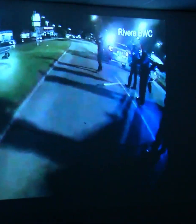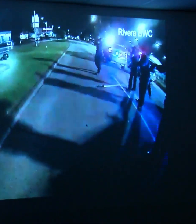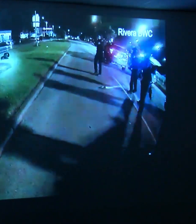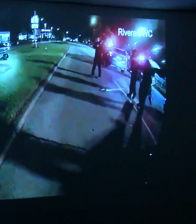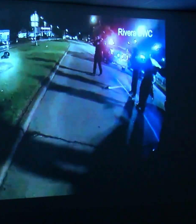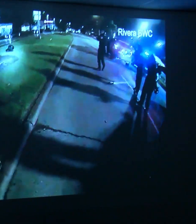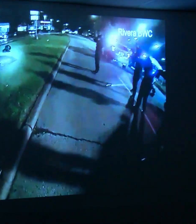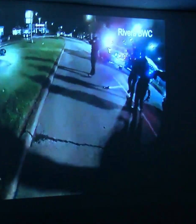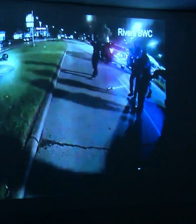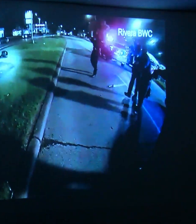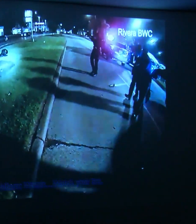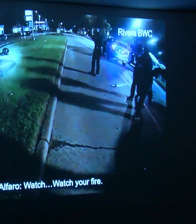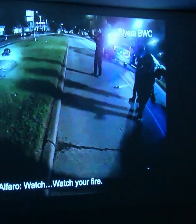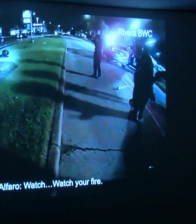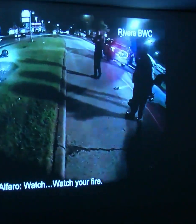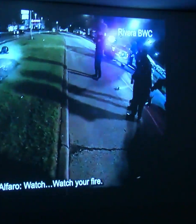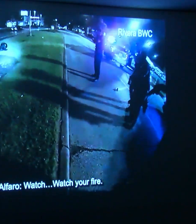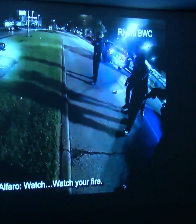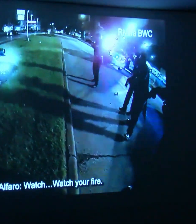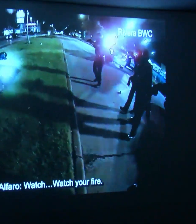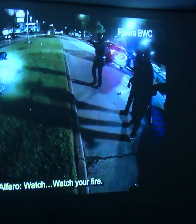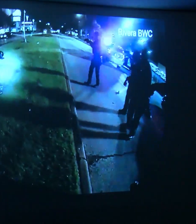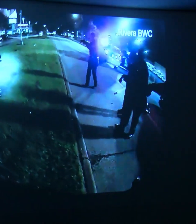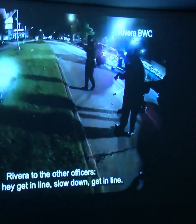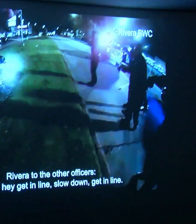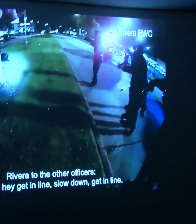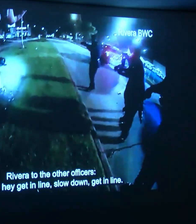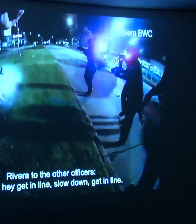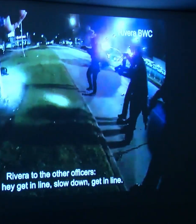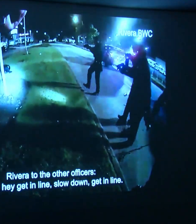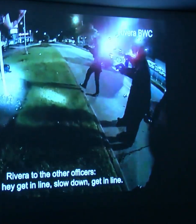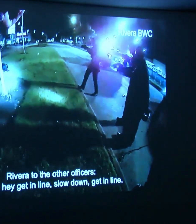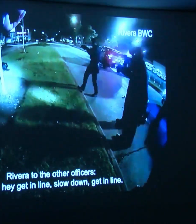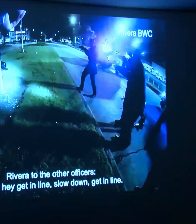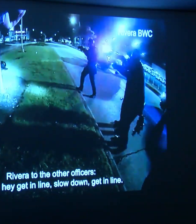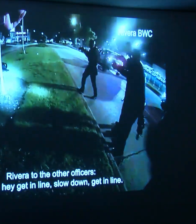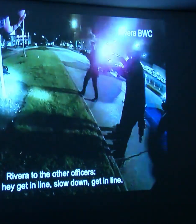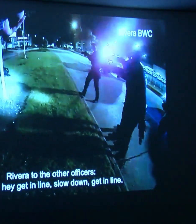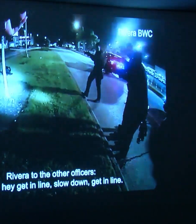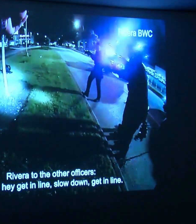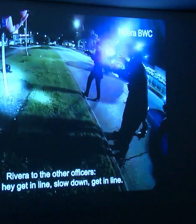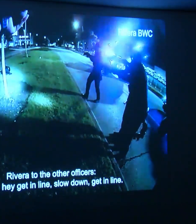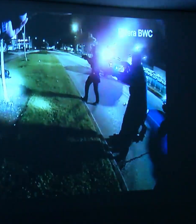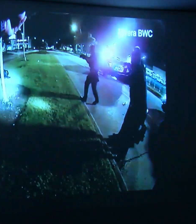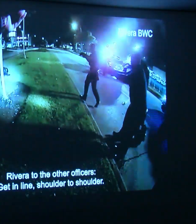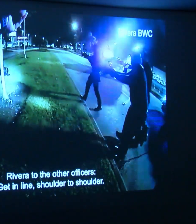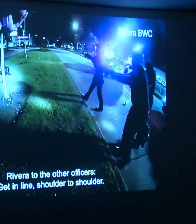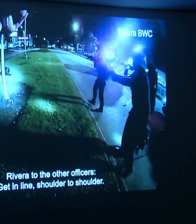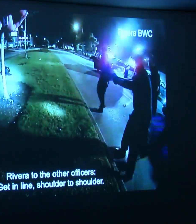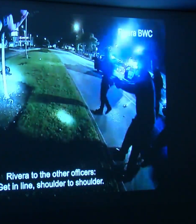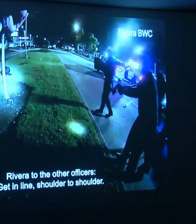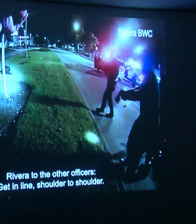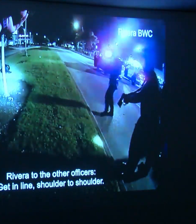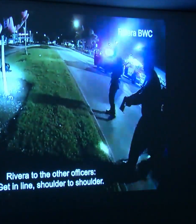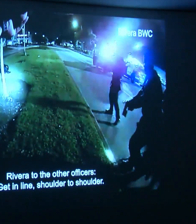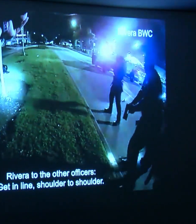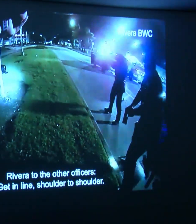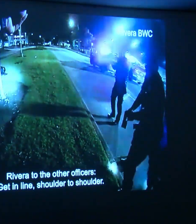I got you. 9400 Bissonnet. Any more units of 9400? Slowly. Hey, get in line. Slow down. Get in